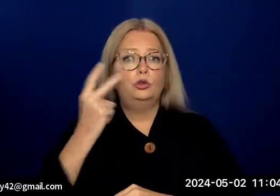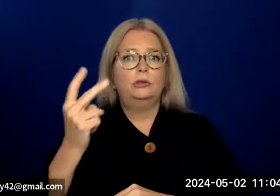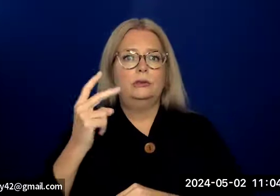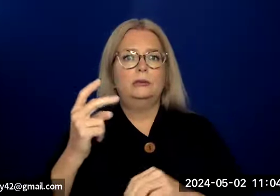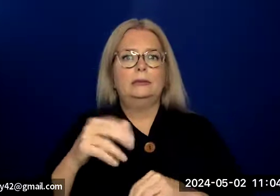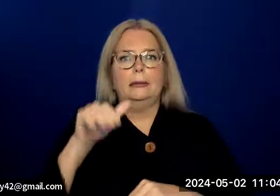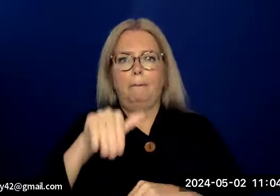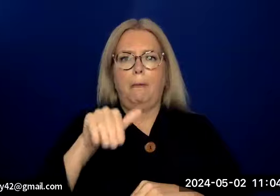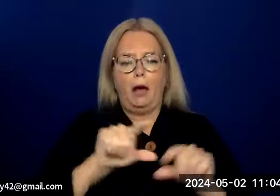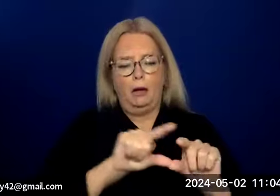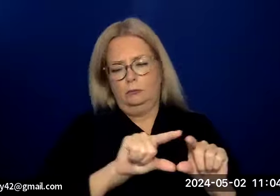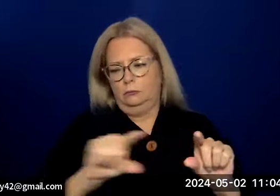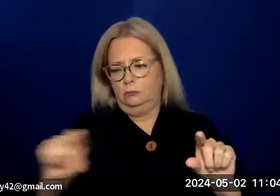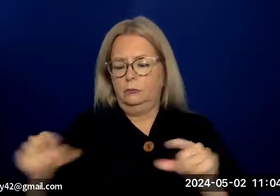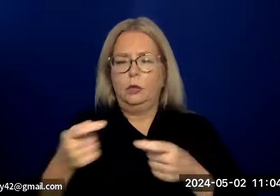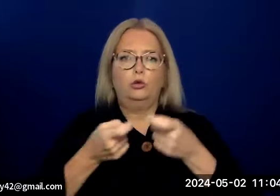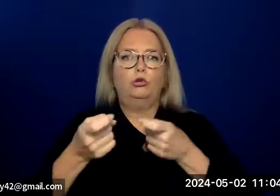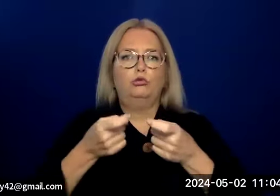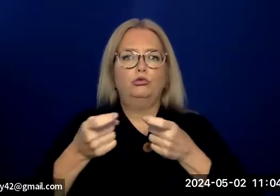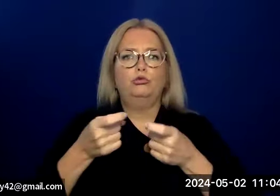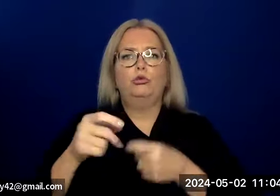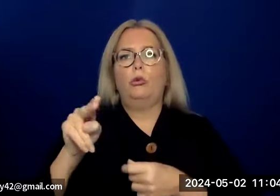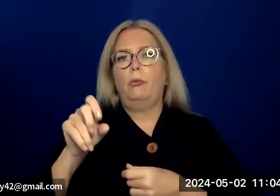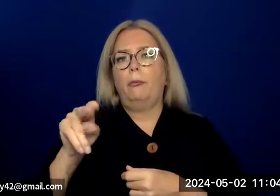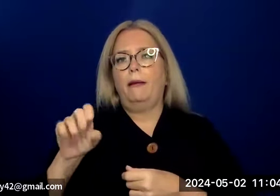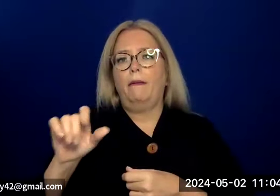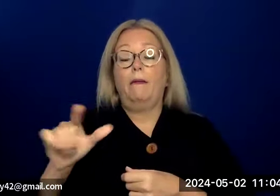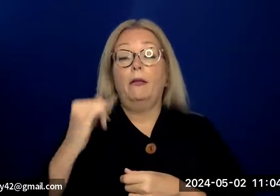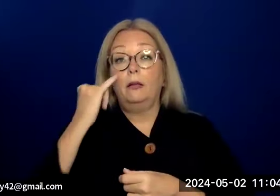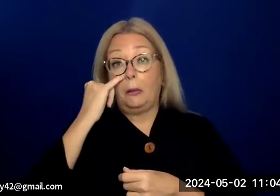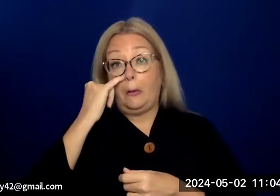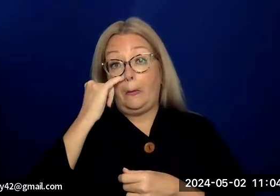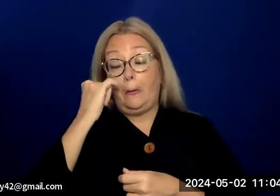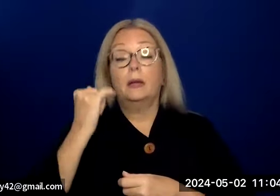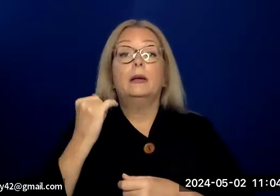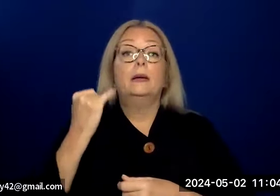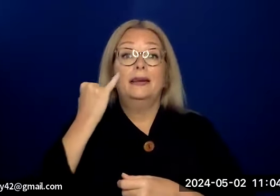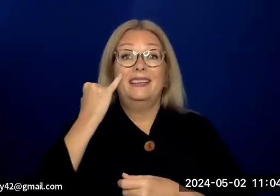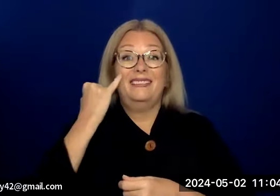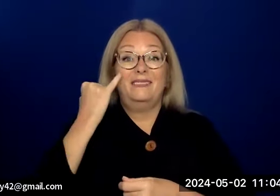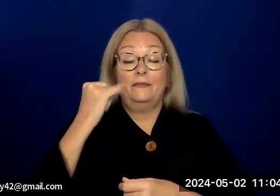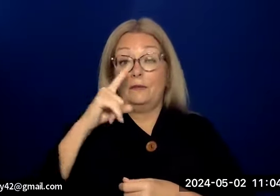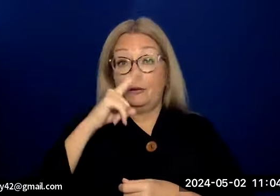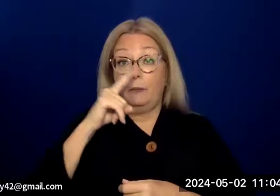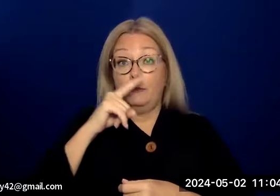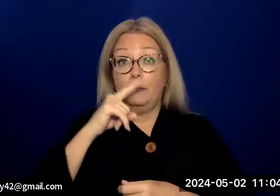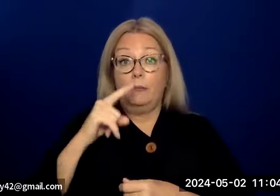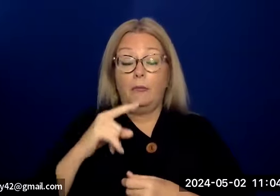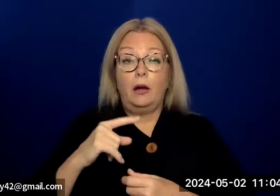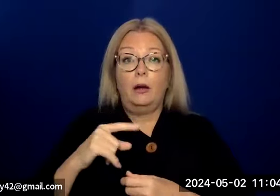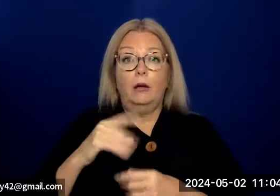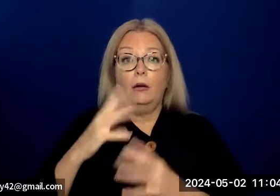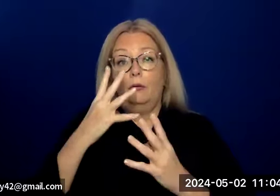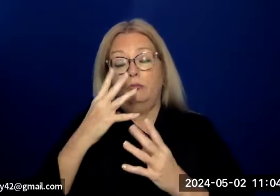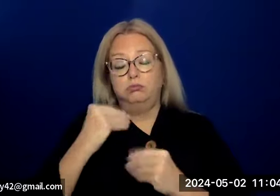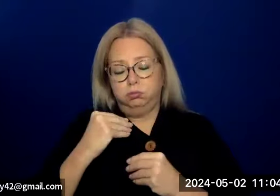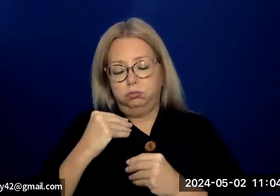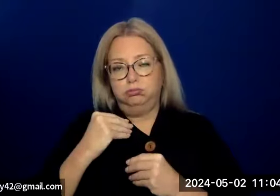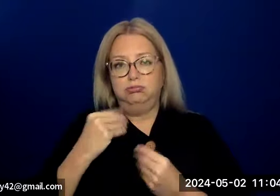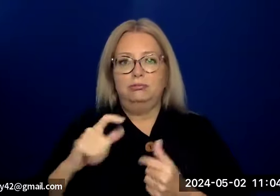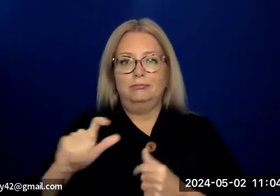along the bottom of your screen. If your mouse has gone inactive, it may have minimized itself, so try shaking your mouse if you do not see the